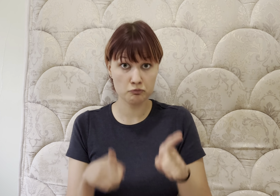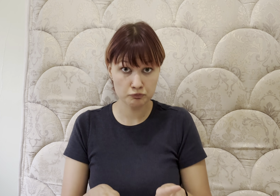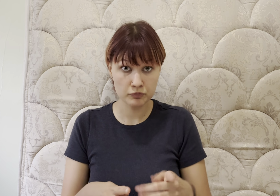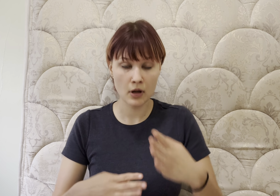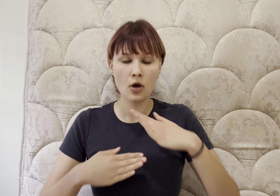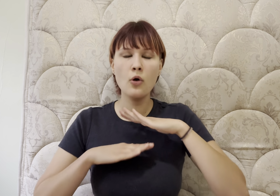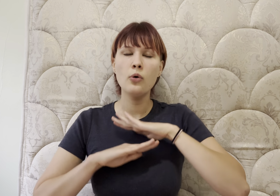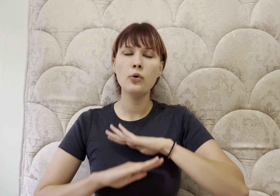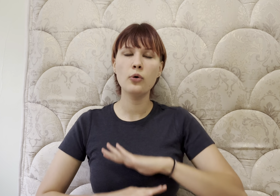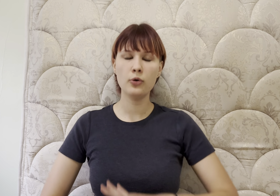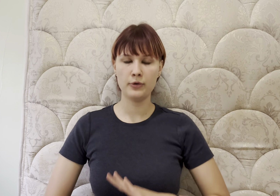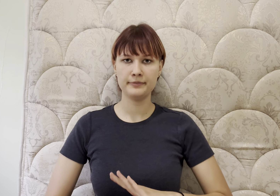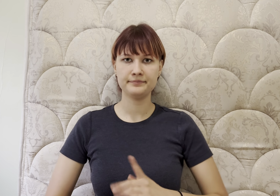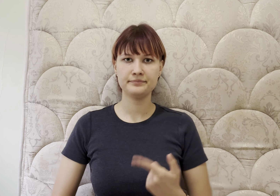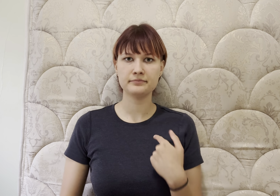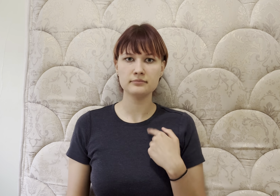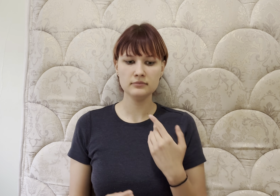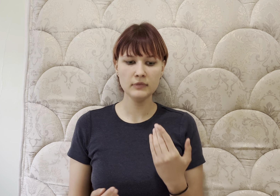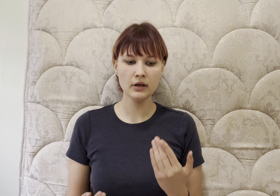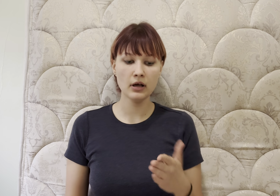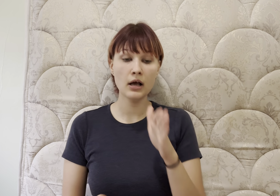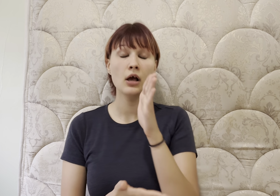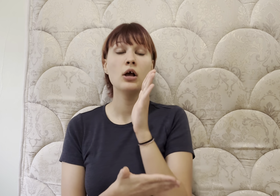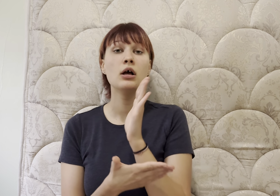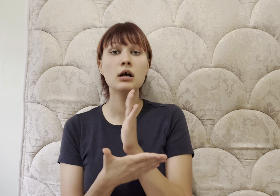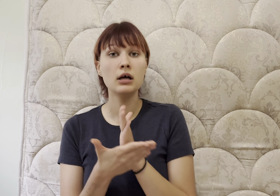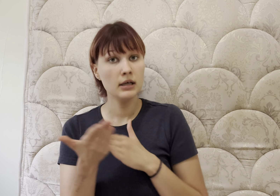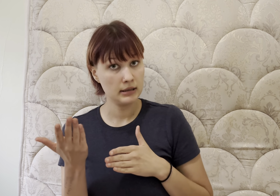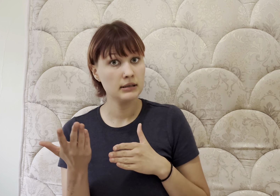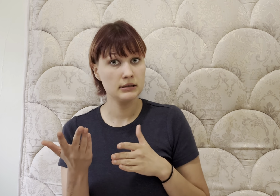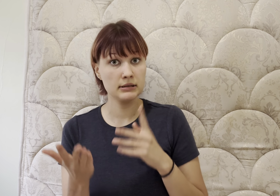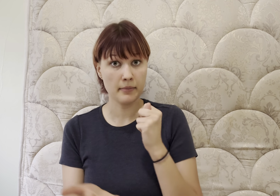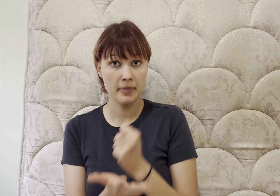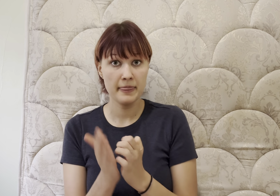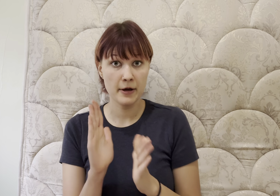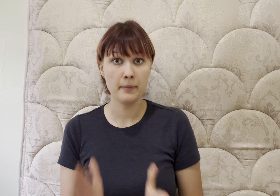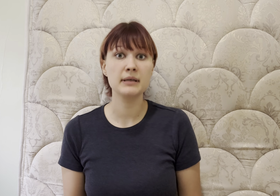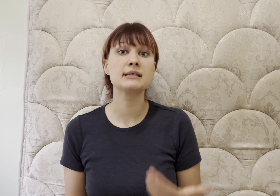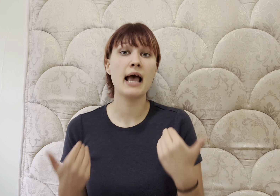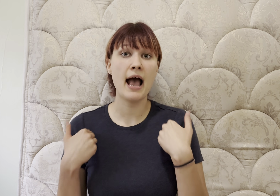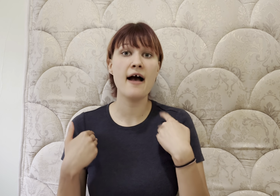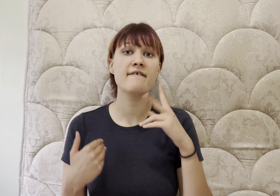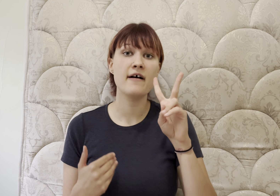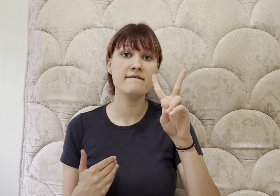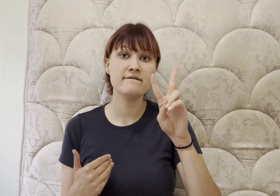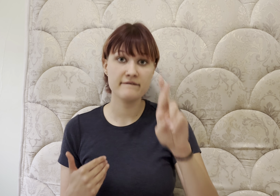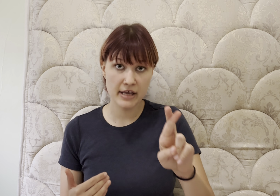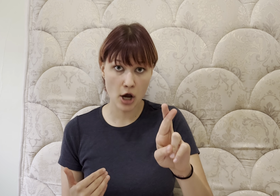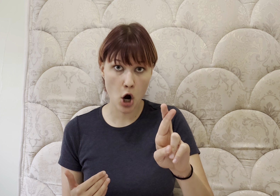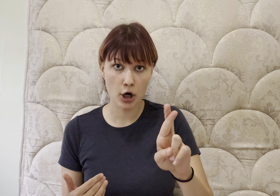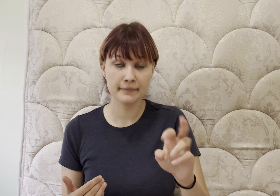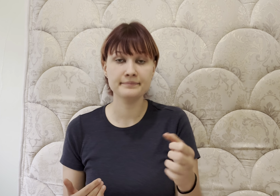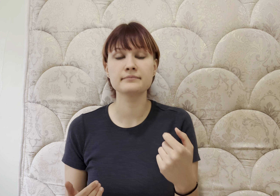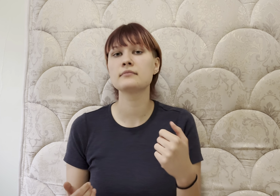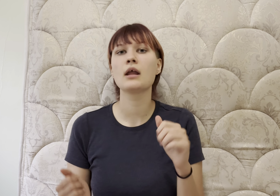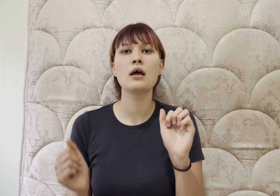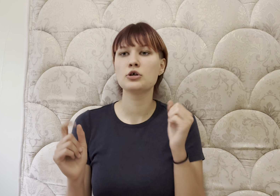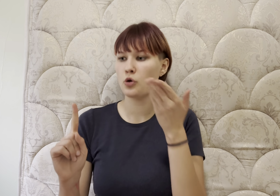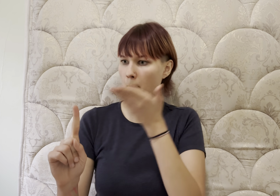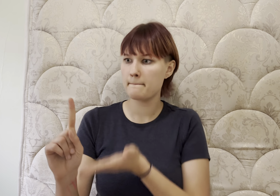VR, virtual reality. So you can have someone work with a spider or be near a spider, or even have a spider walk on them